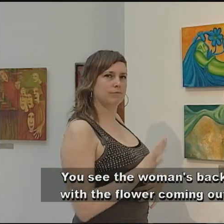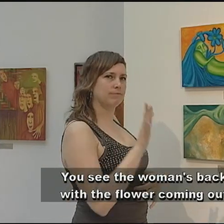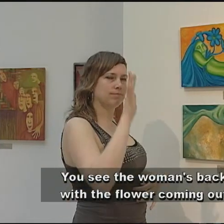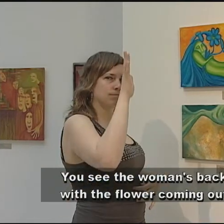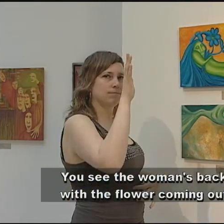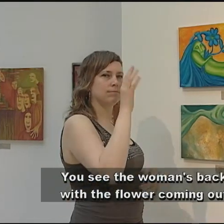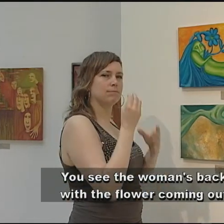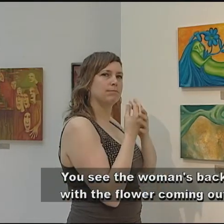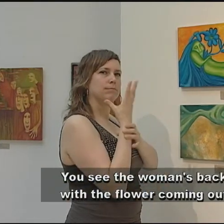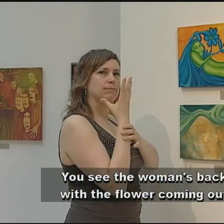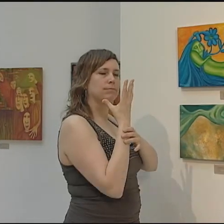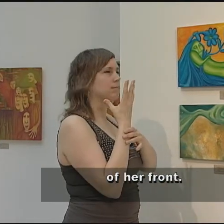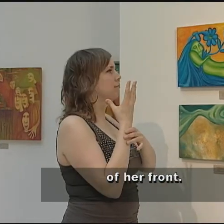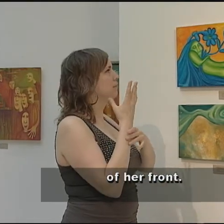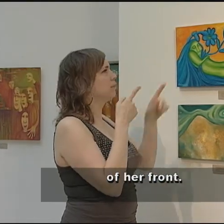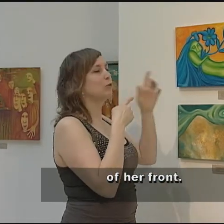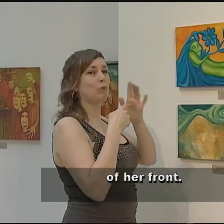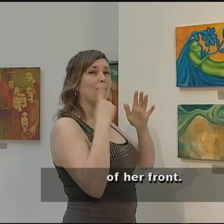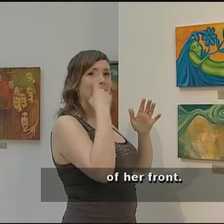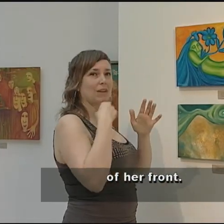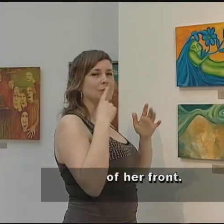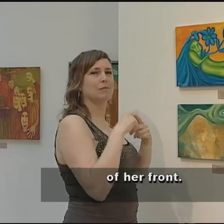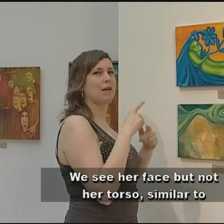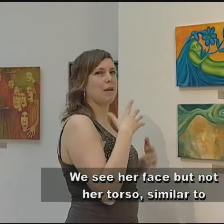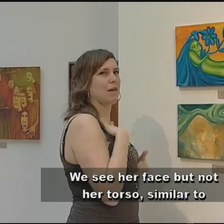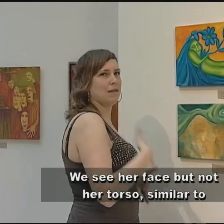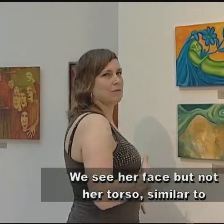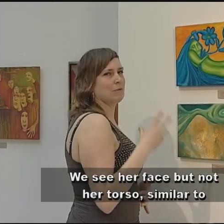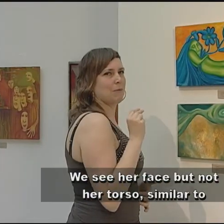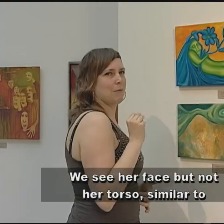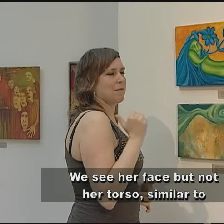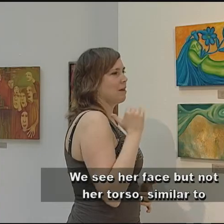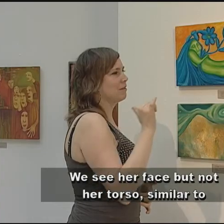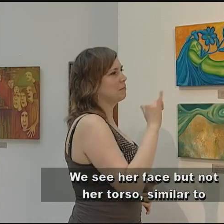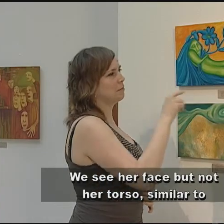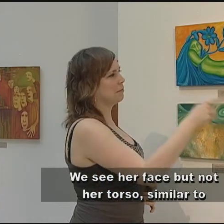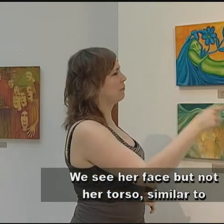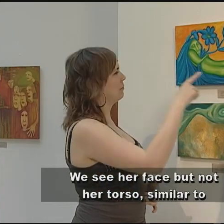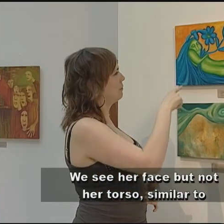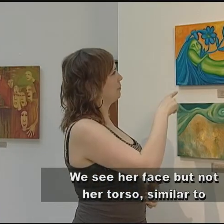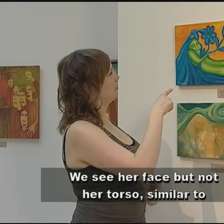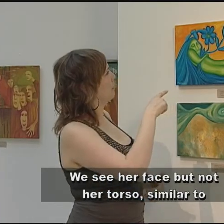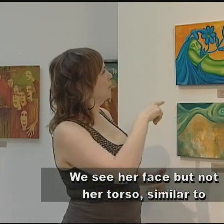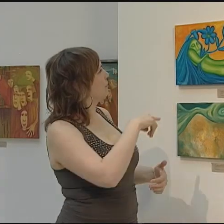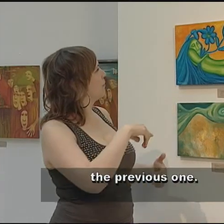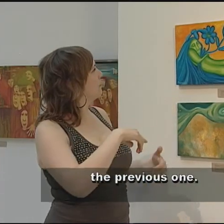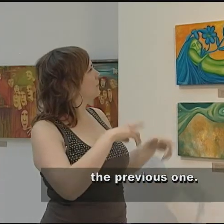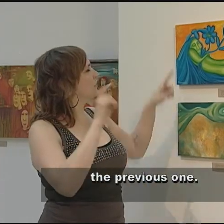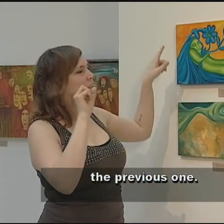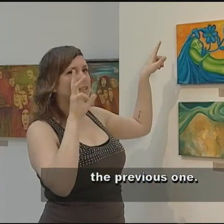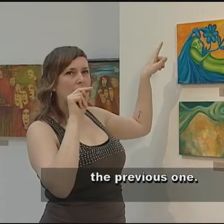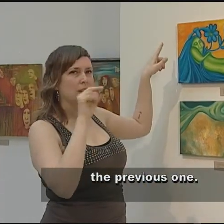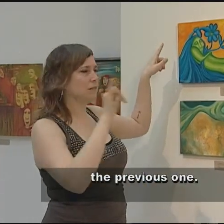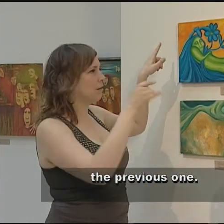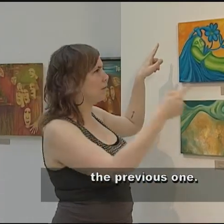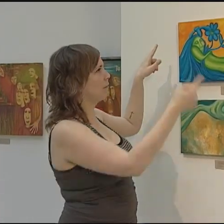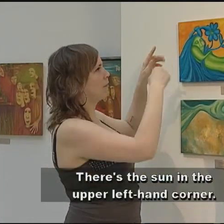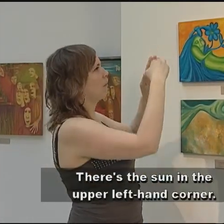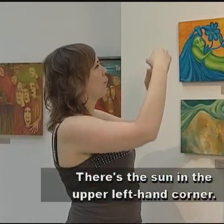woman's back with the flower coming out of her front. We see her face, but not her torso, similar to the previous one. There's a